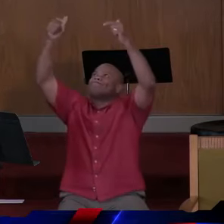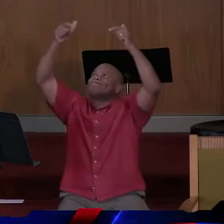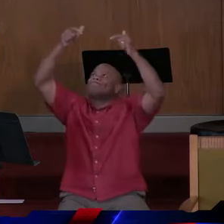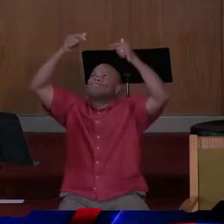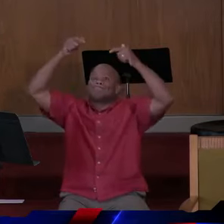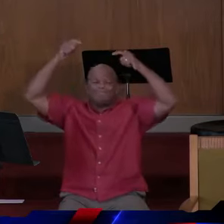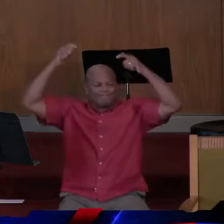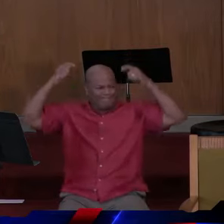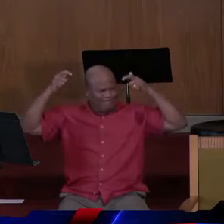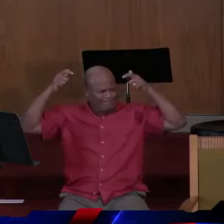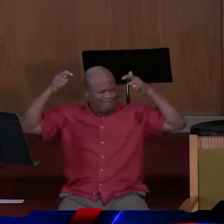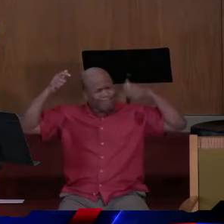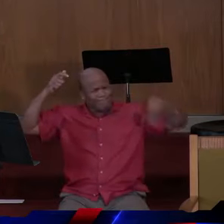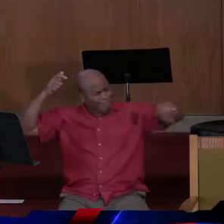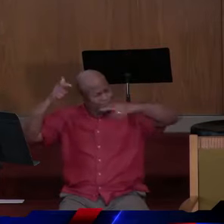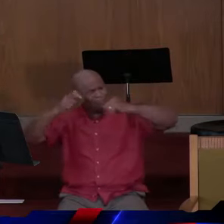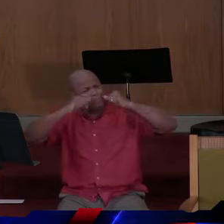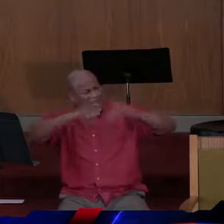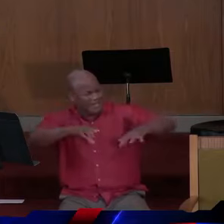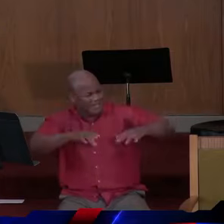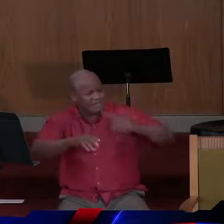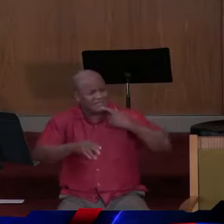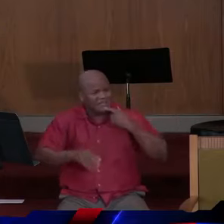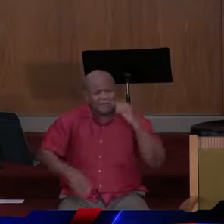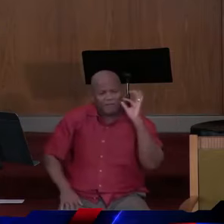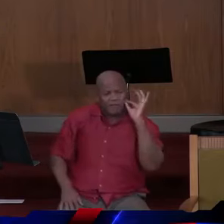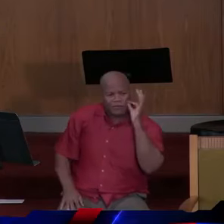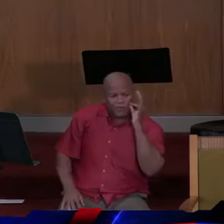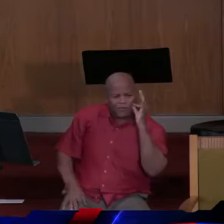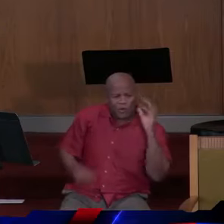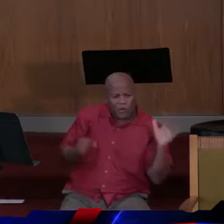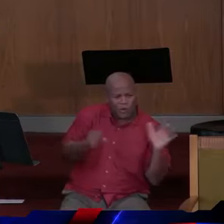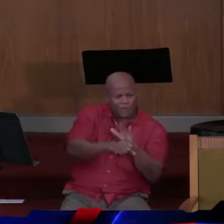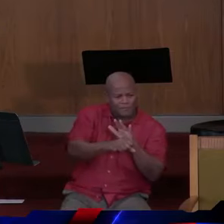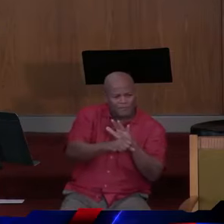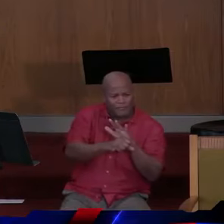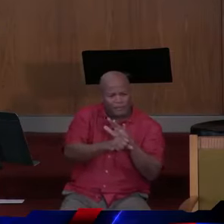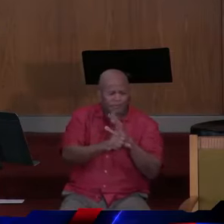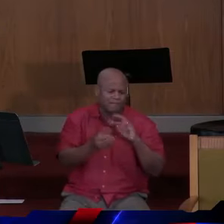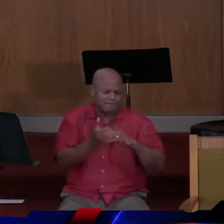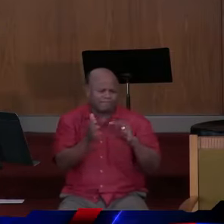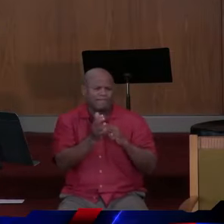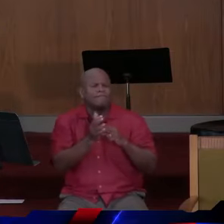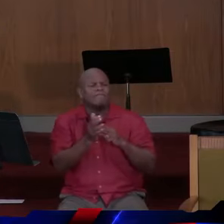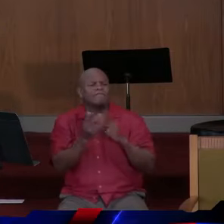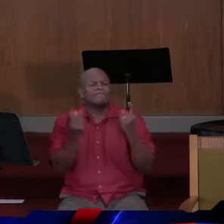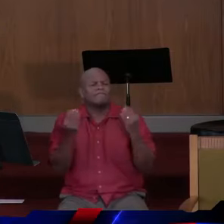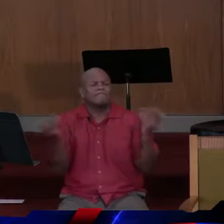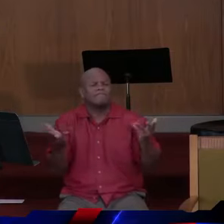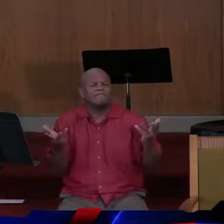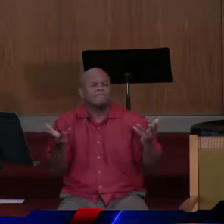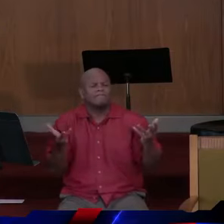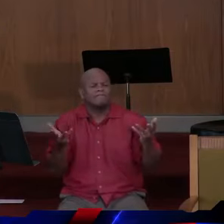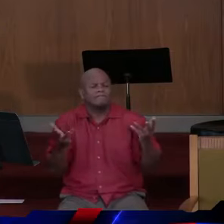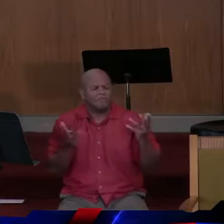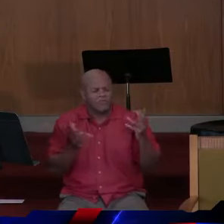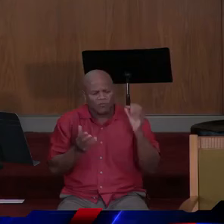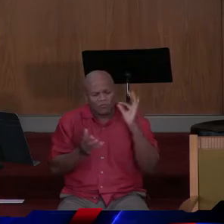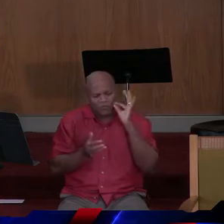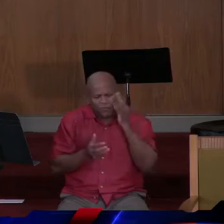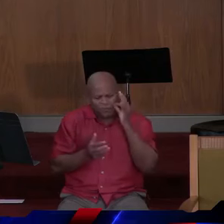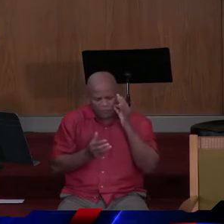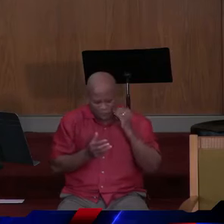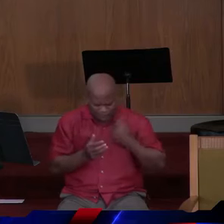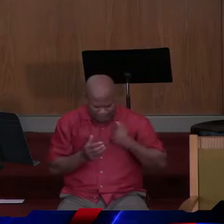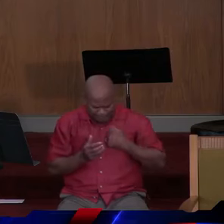for fruitfulness. Can you say fruitful? In short, we're called to bear fruit and be fruitful. And sometimes